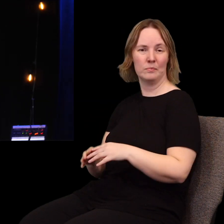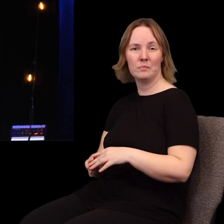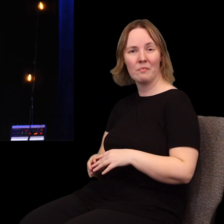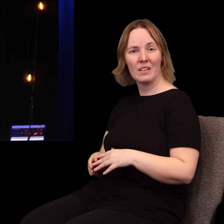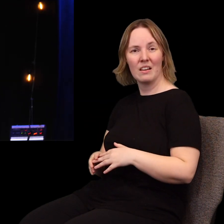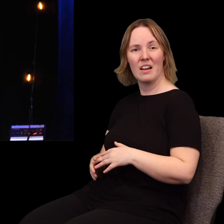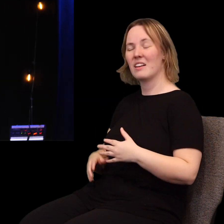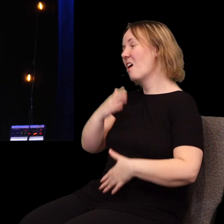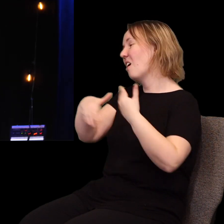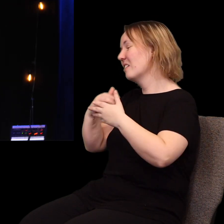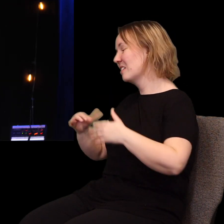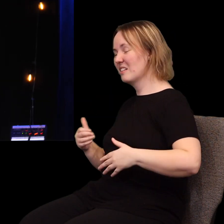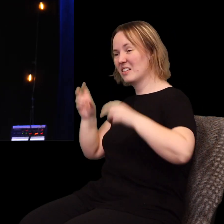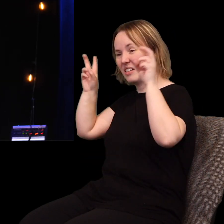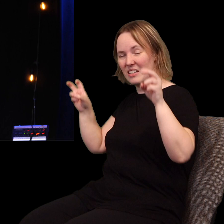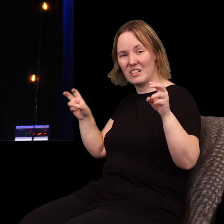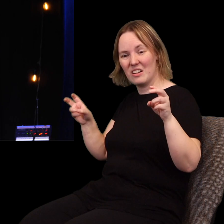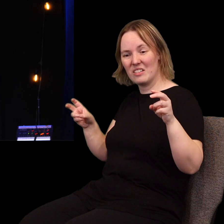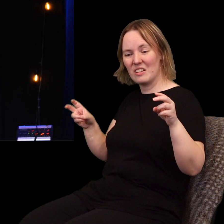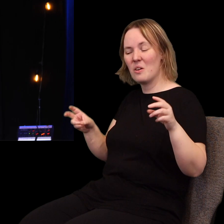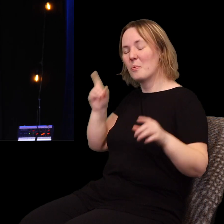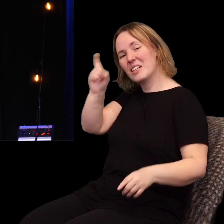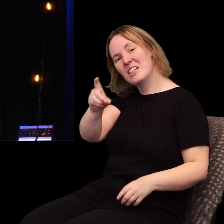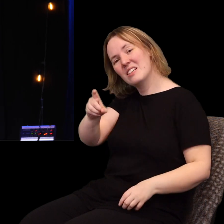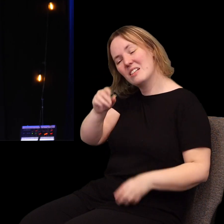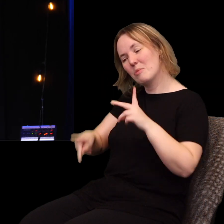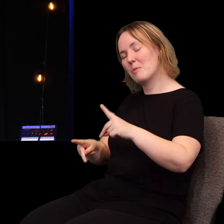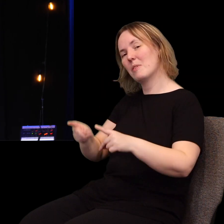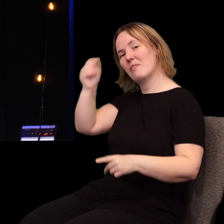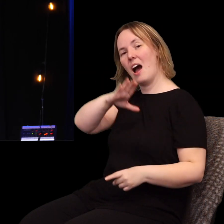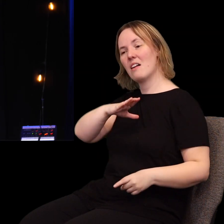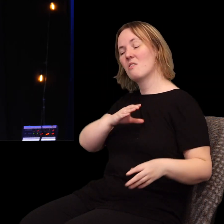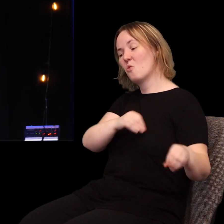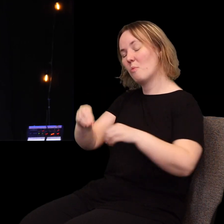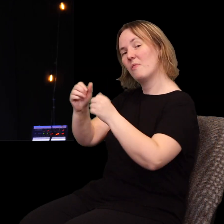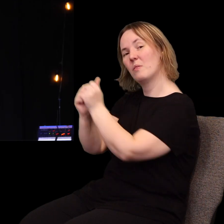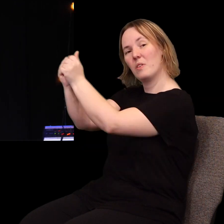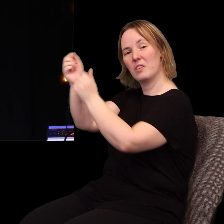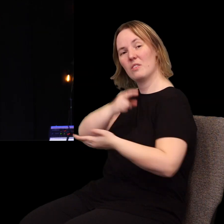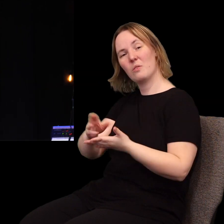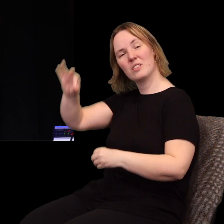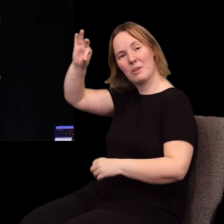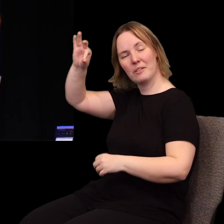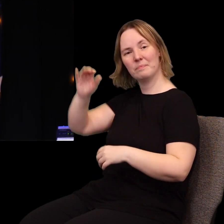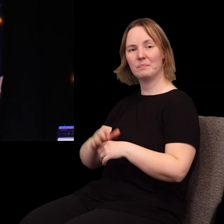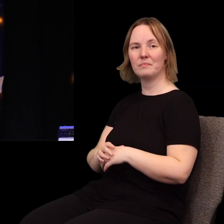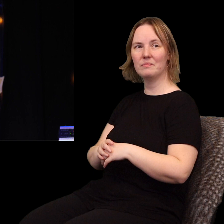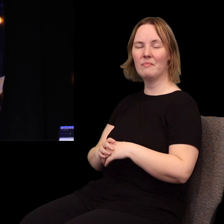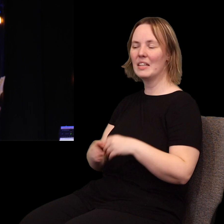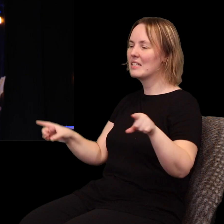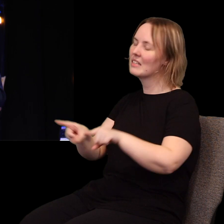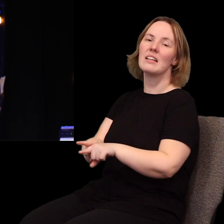these other issues. We need to be a people of God who are moving with the Holy Spirit. So those are things that we can relate to that happened in our life, and the same